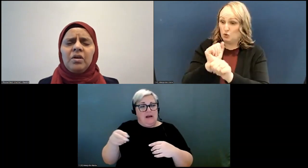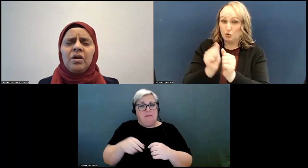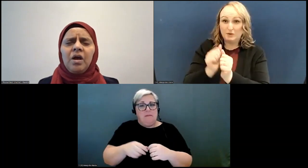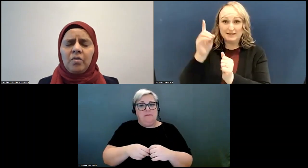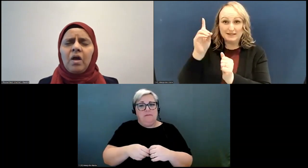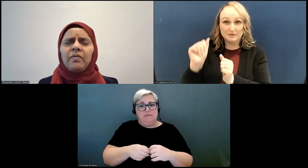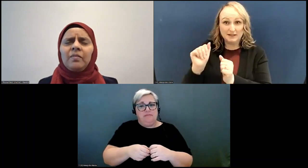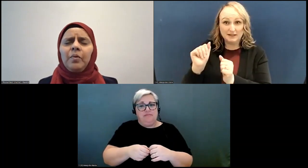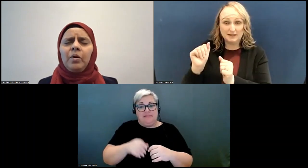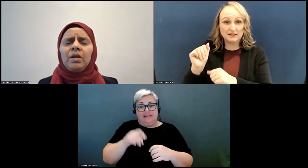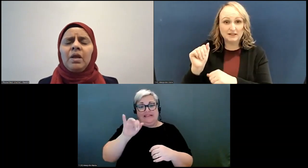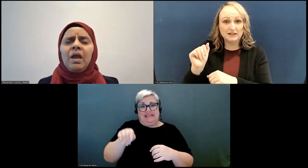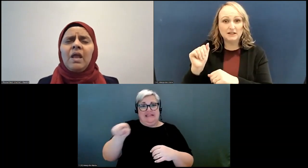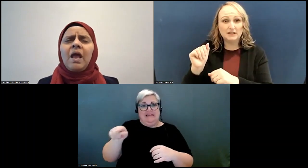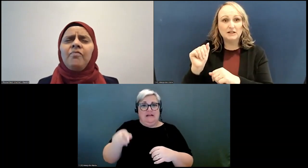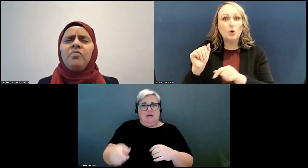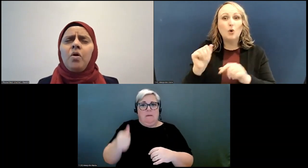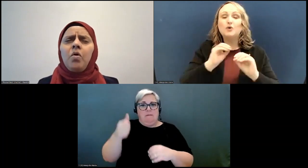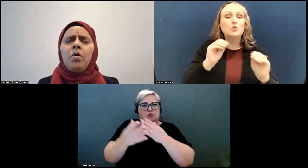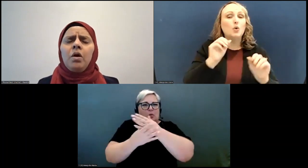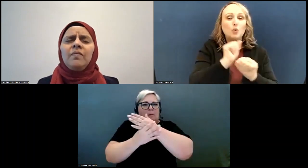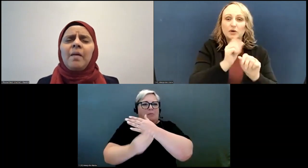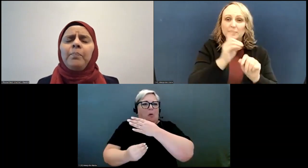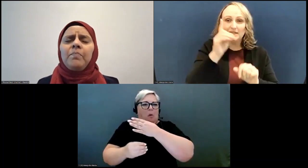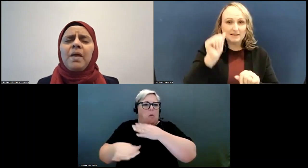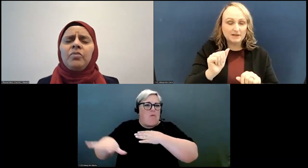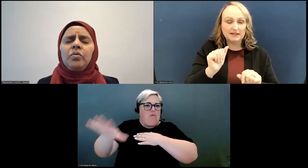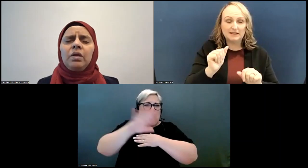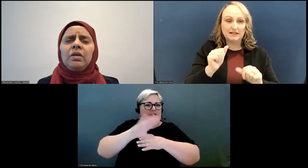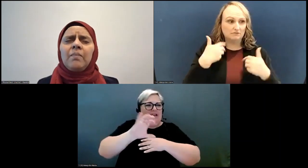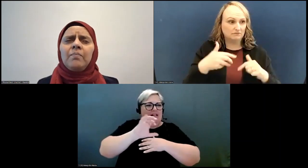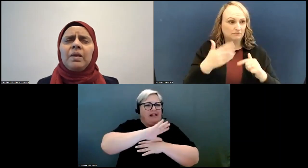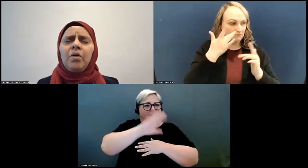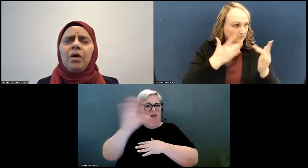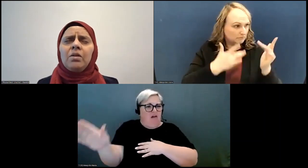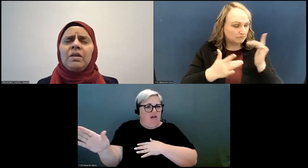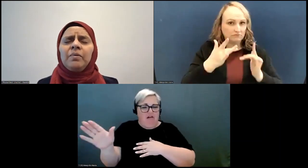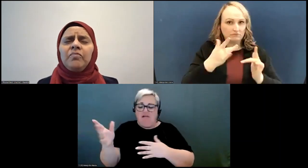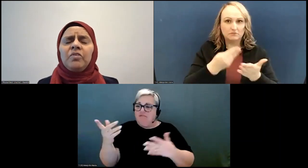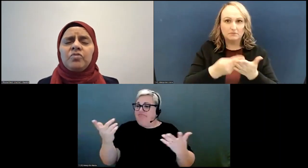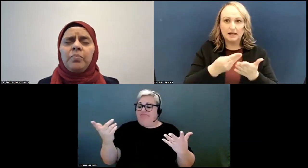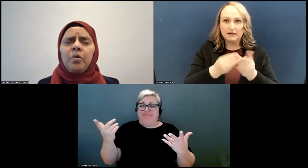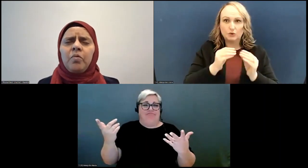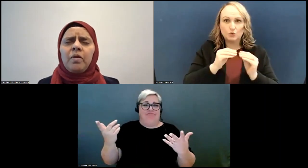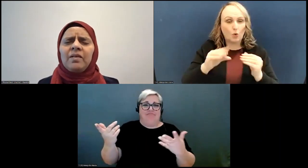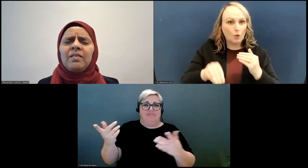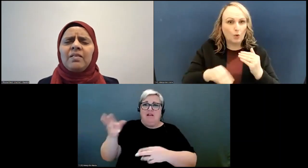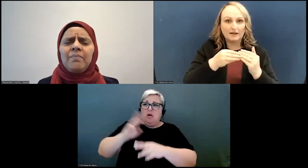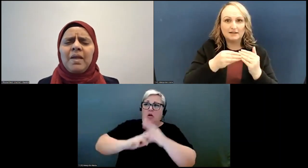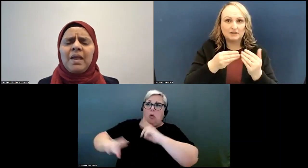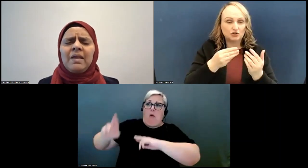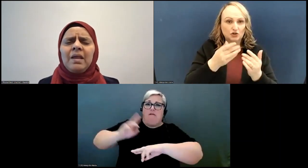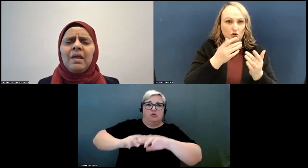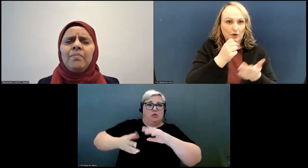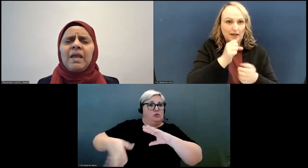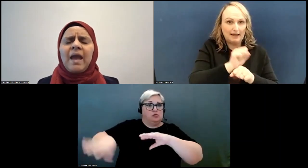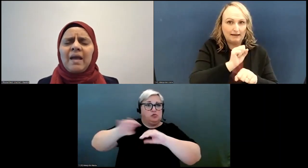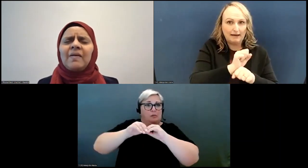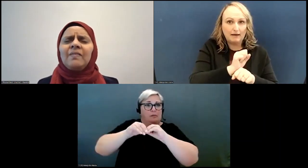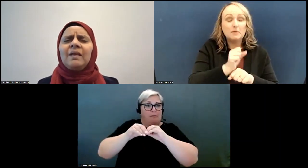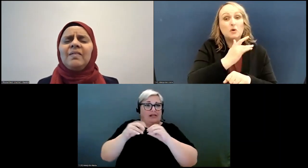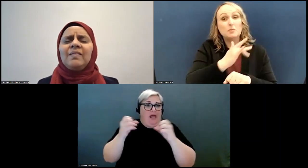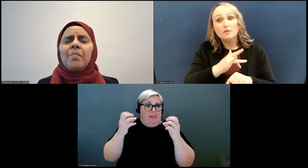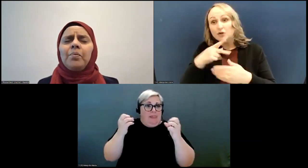impoverished across the board and have no supplemental income beyond any provincial programs that they may